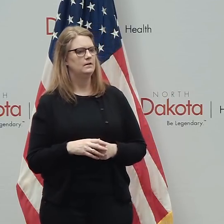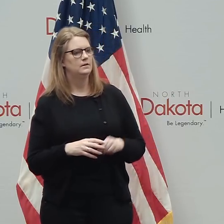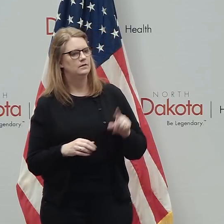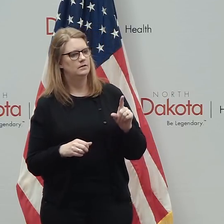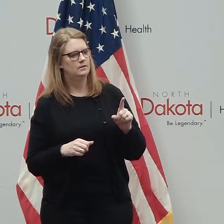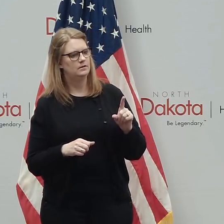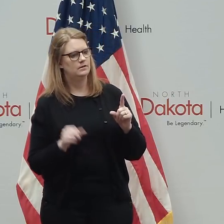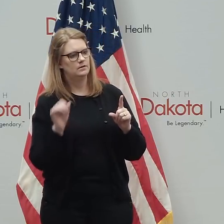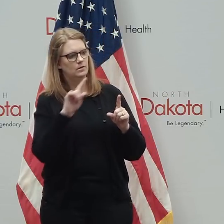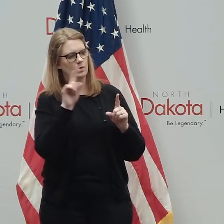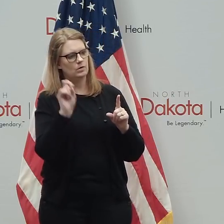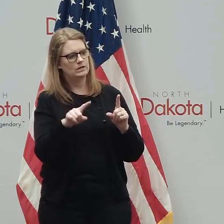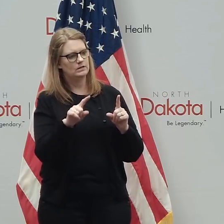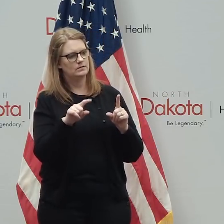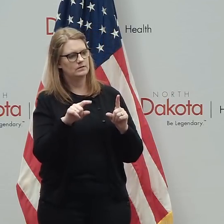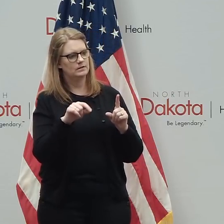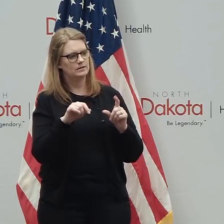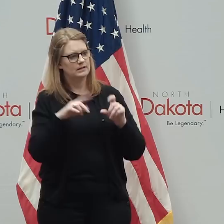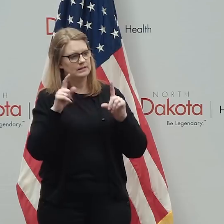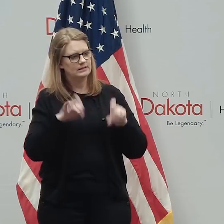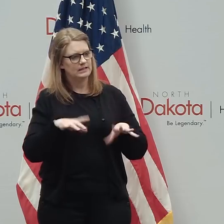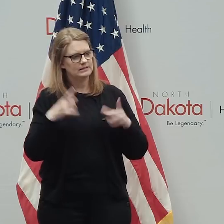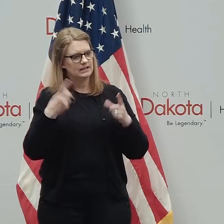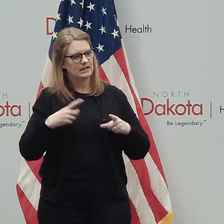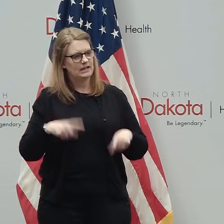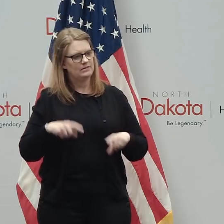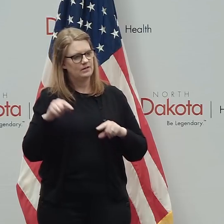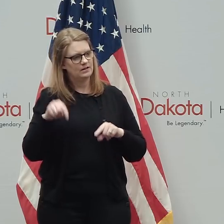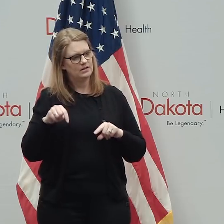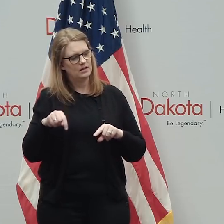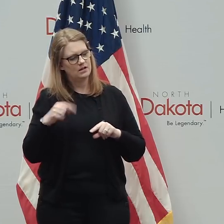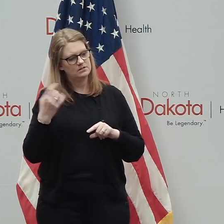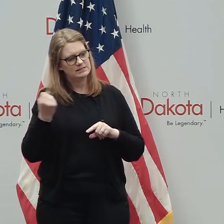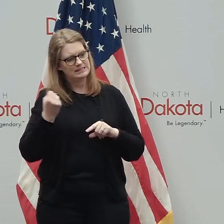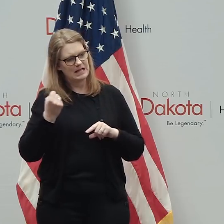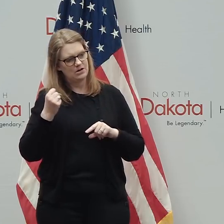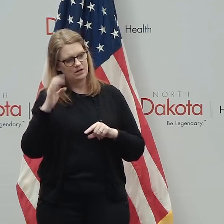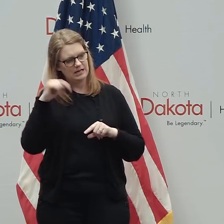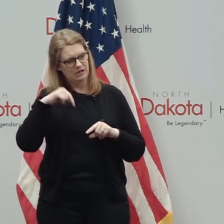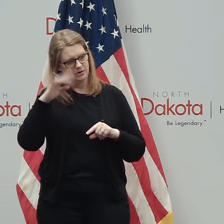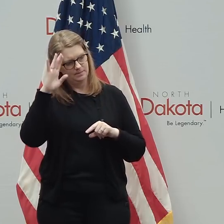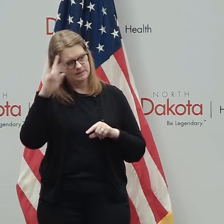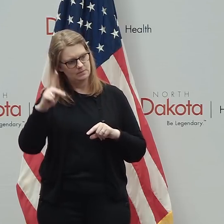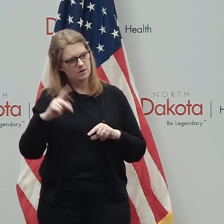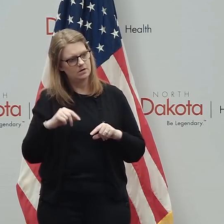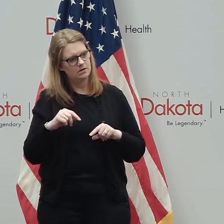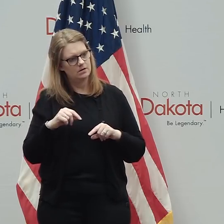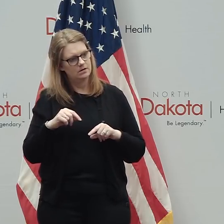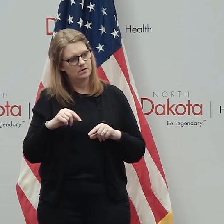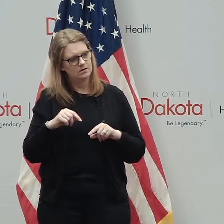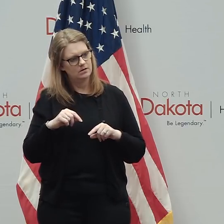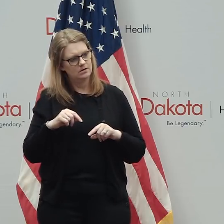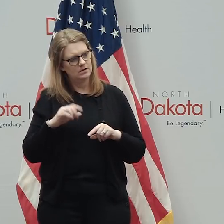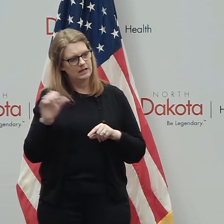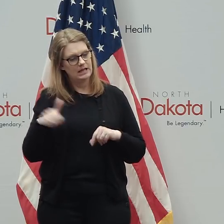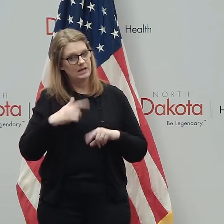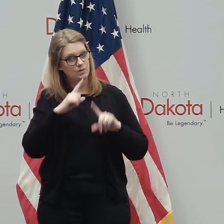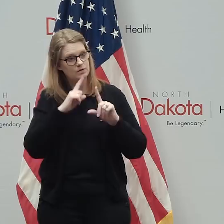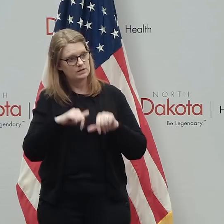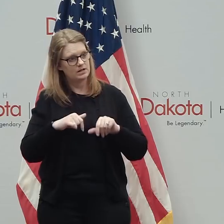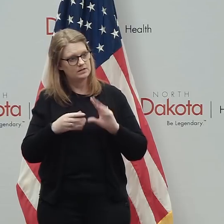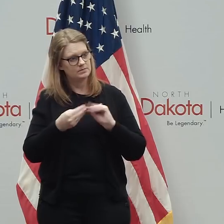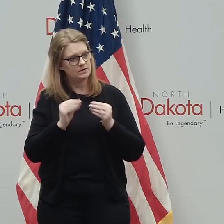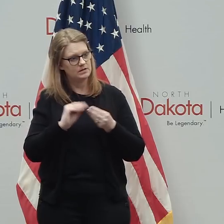a question about the testing event that happened here in Bismarck on Saturday. Have any of those results been reported in the numbers